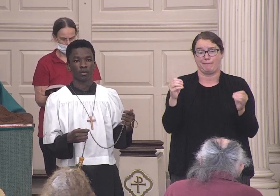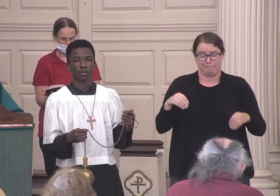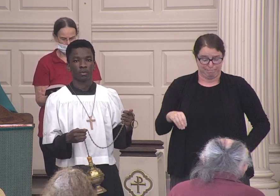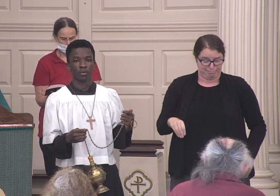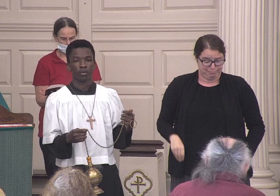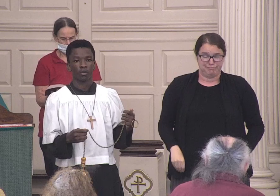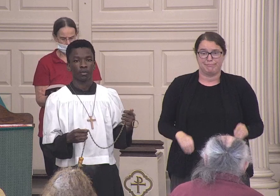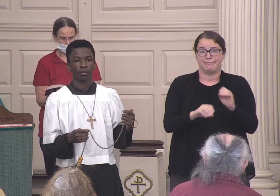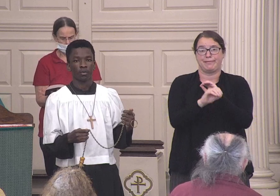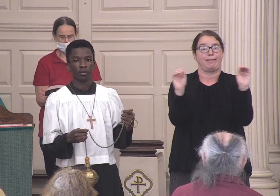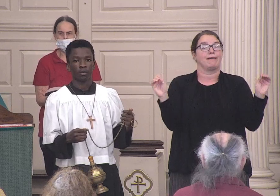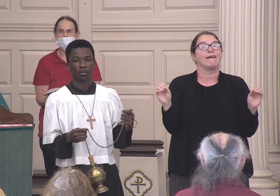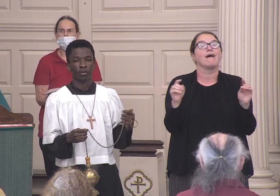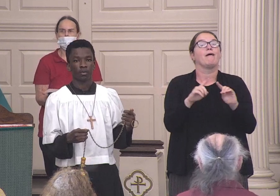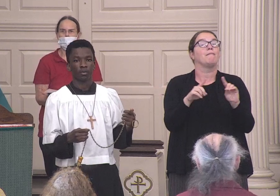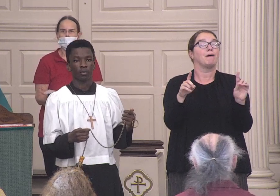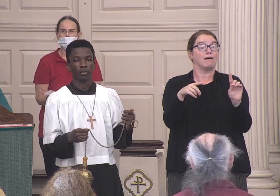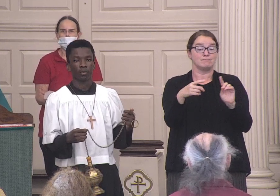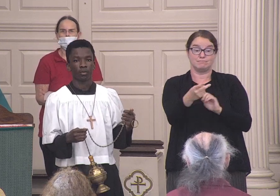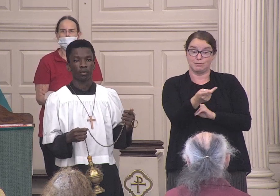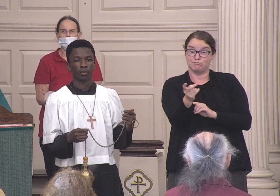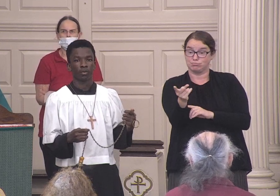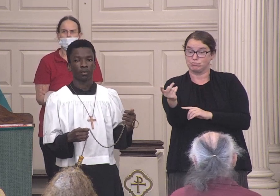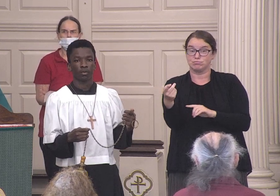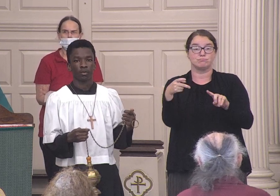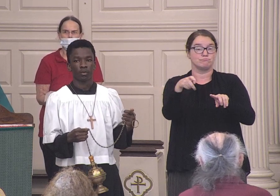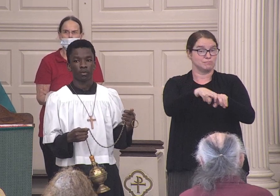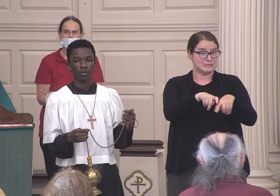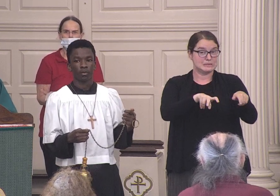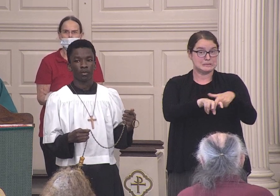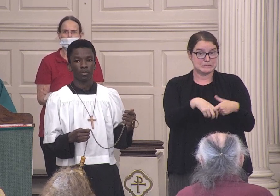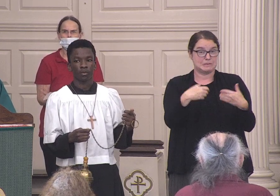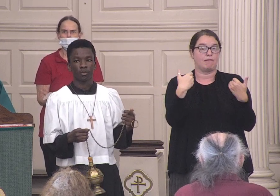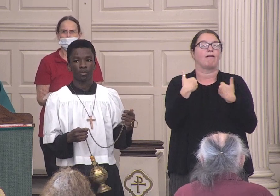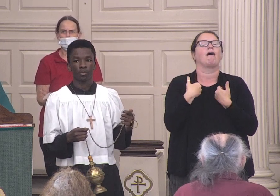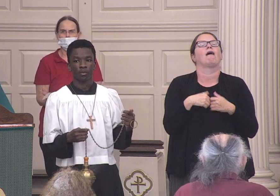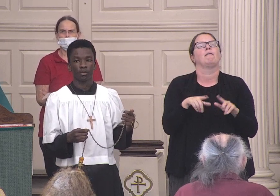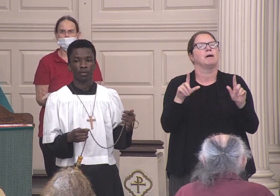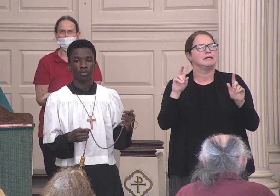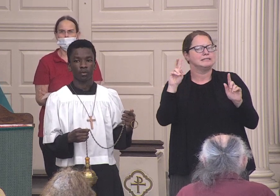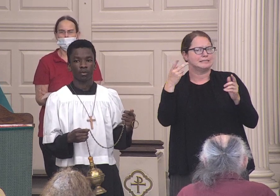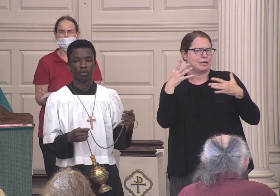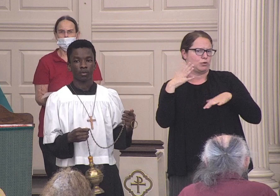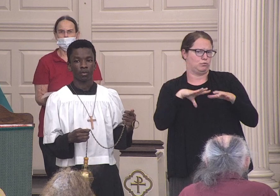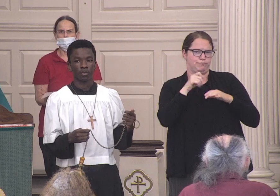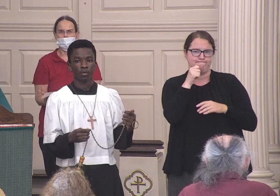They were, however, to wear sandals, but not a second tunic.